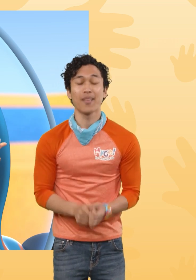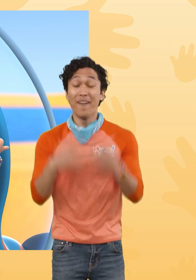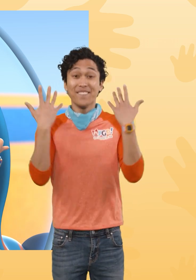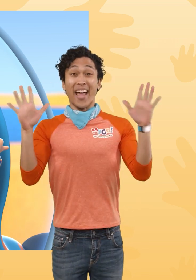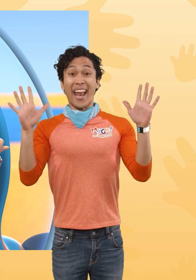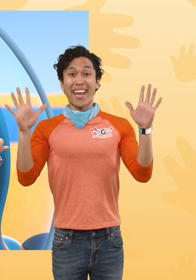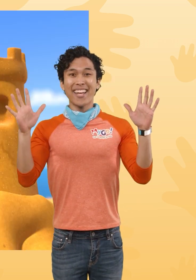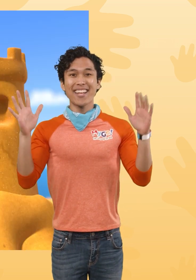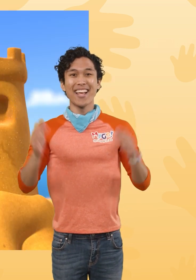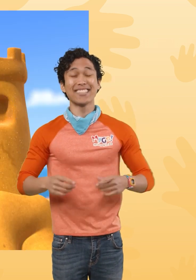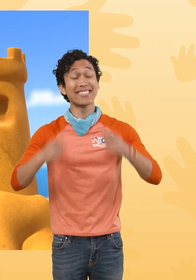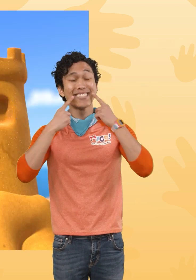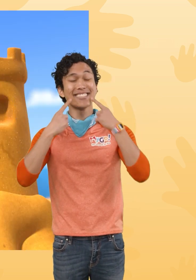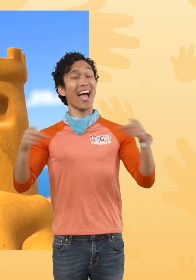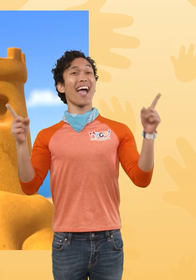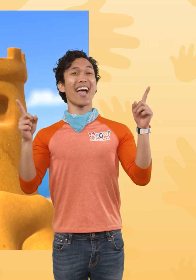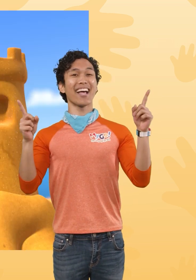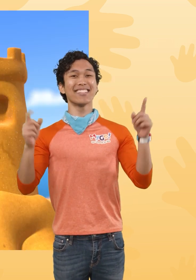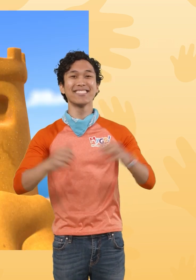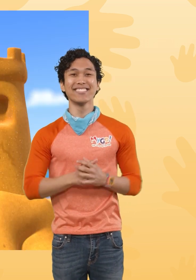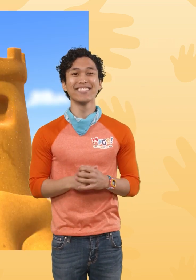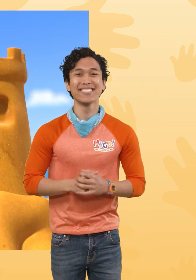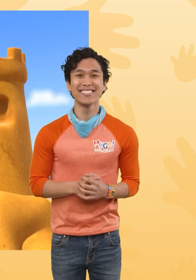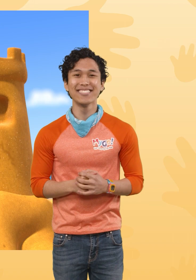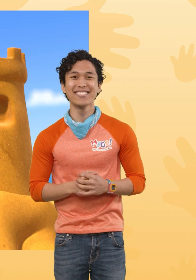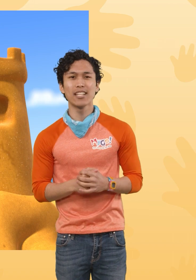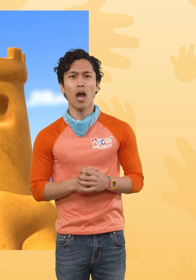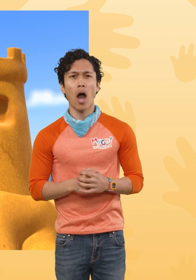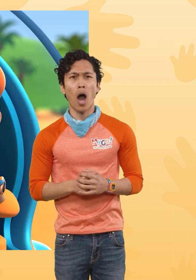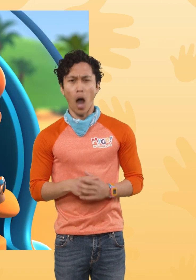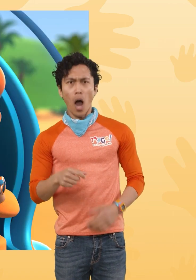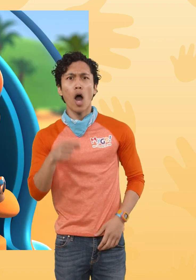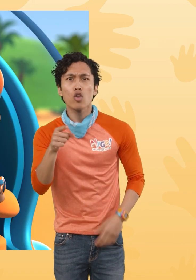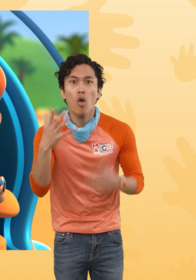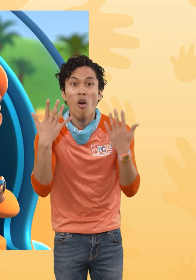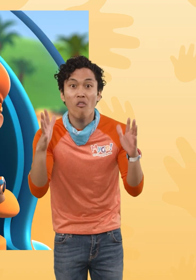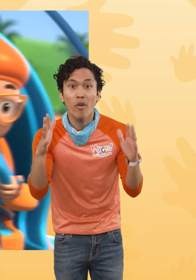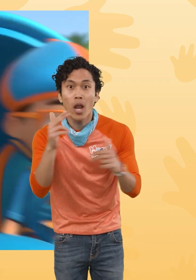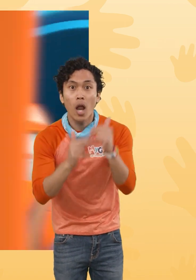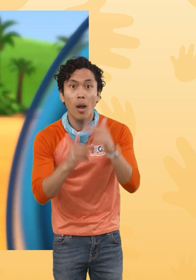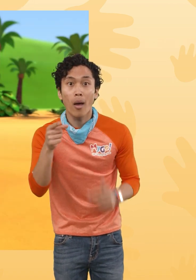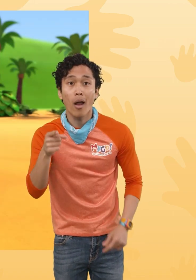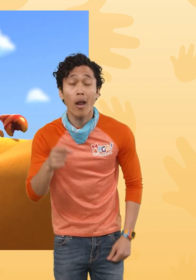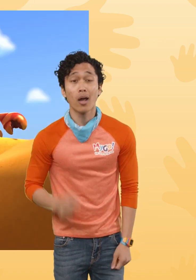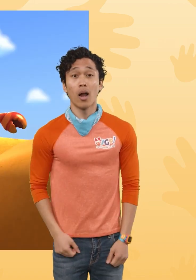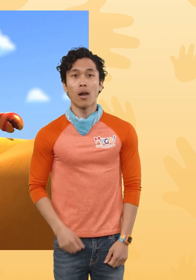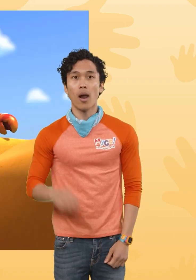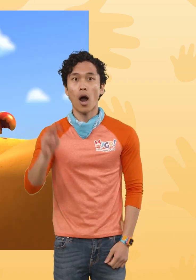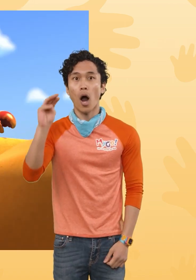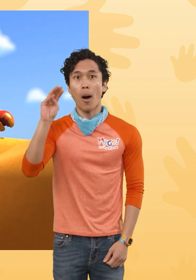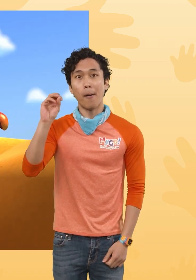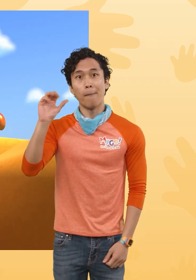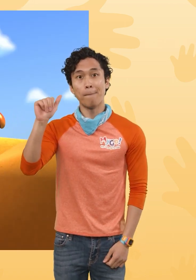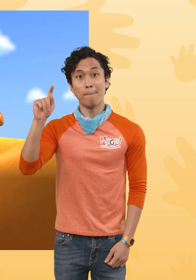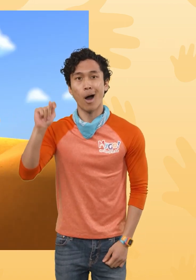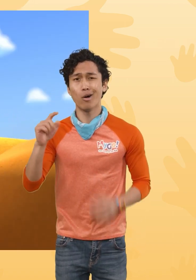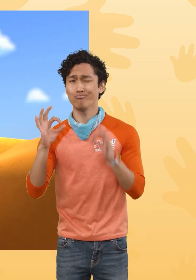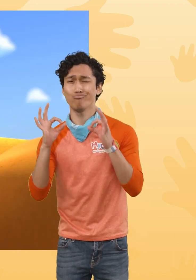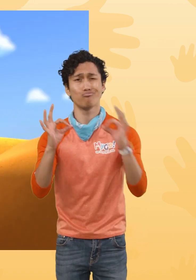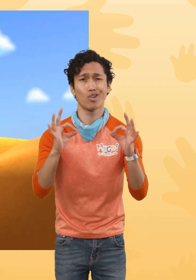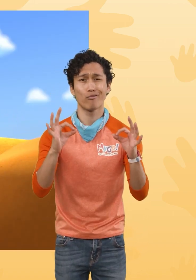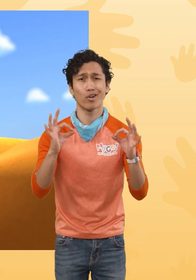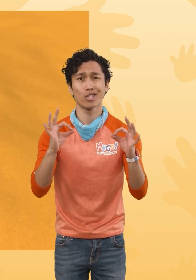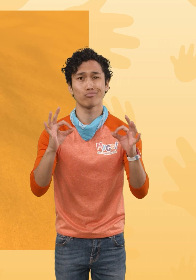shovel. Finished! Success! You already built it, Krabby. And our moat